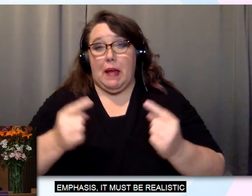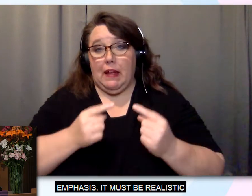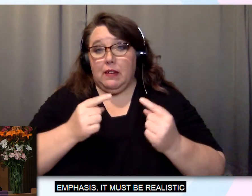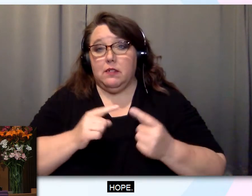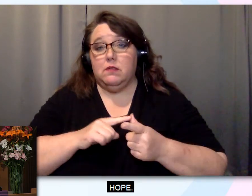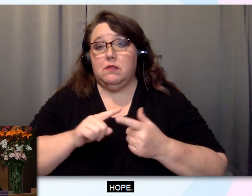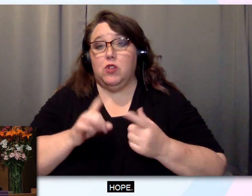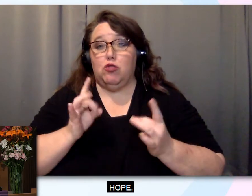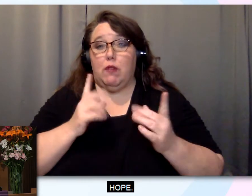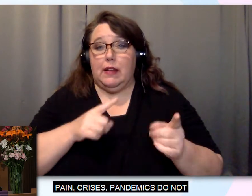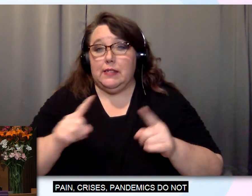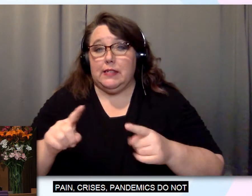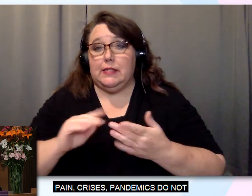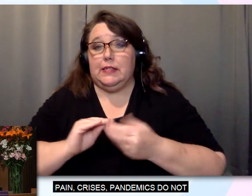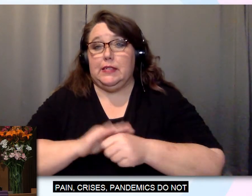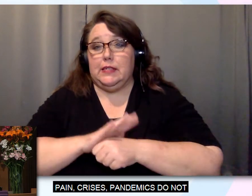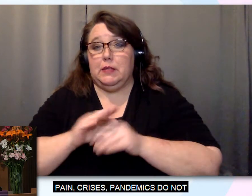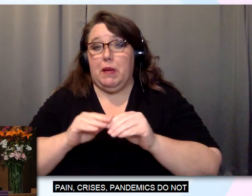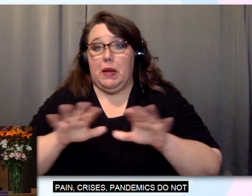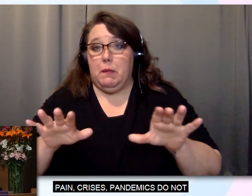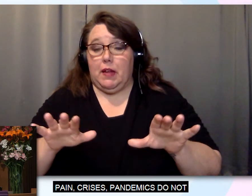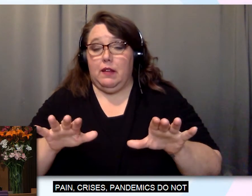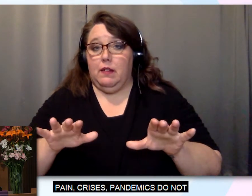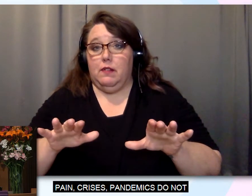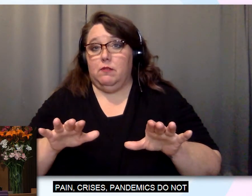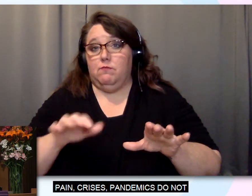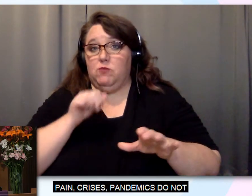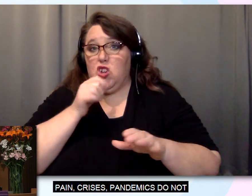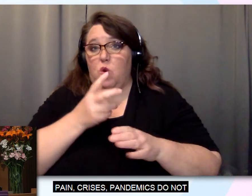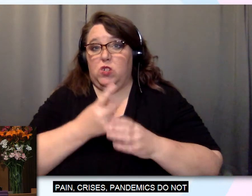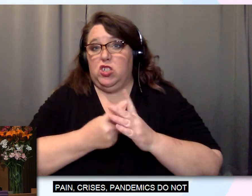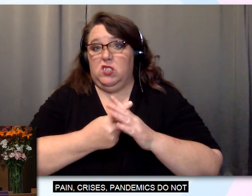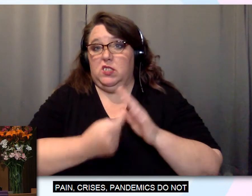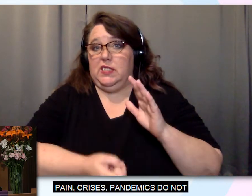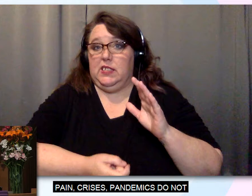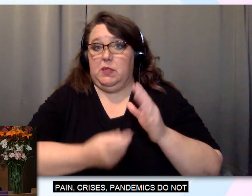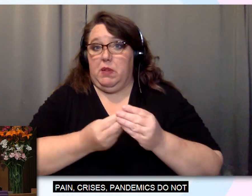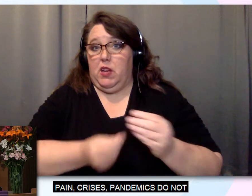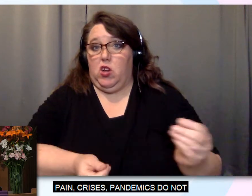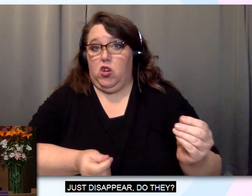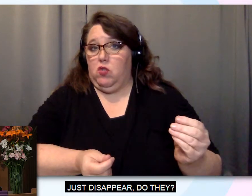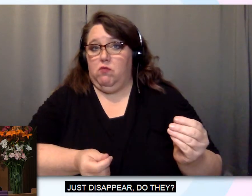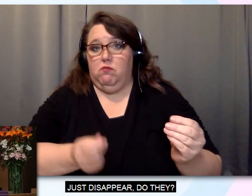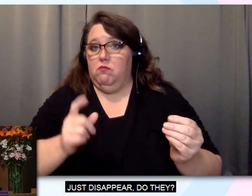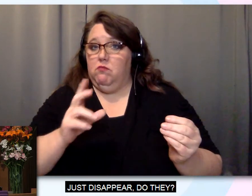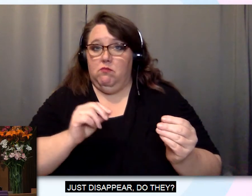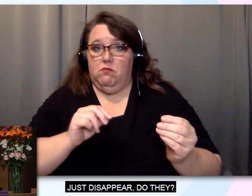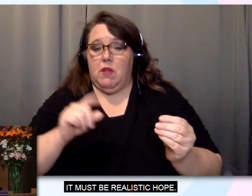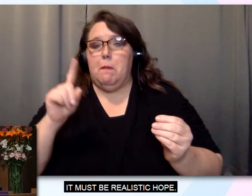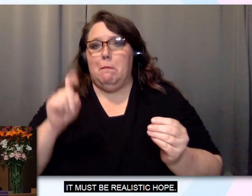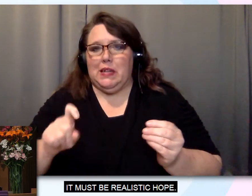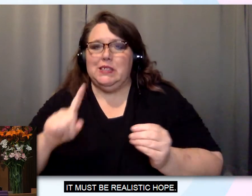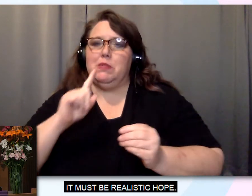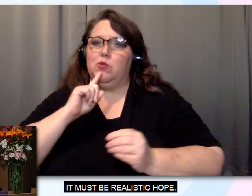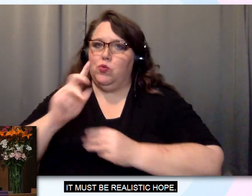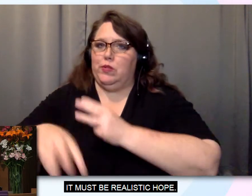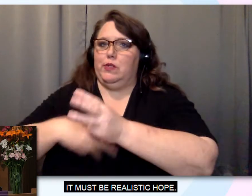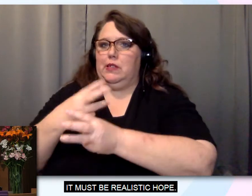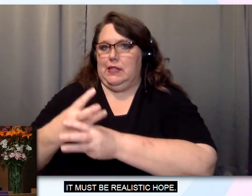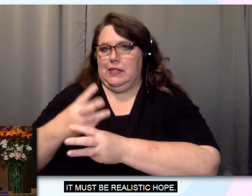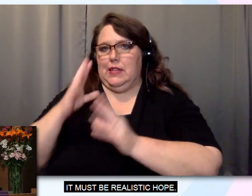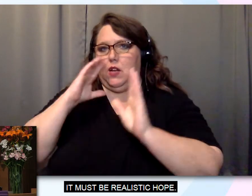Pain, crises, pandemics do not just disappear, do they? It must be realistic